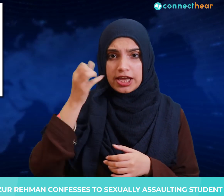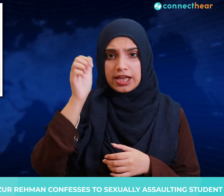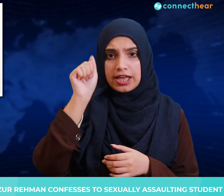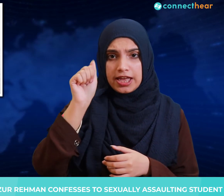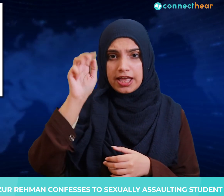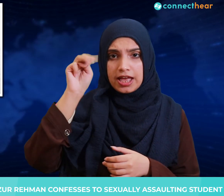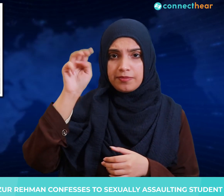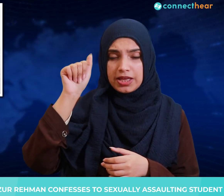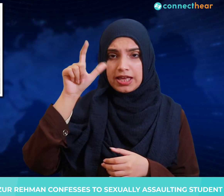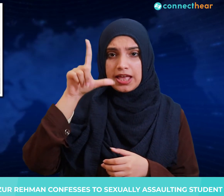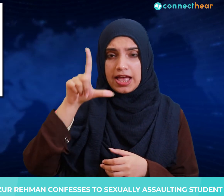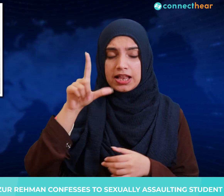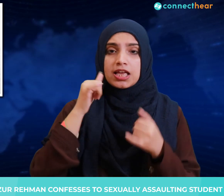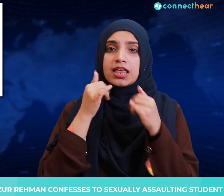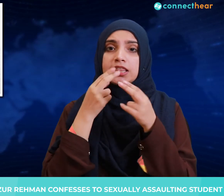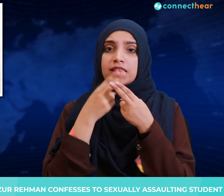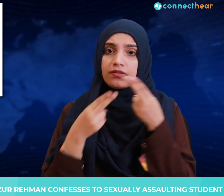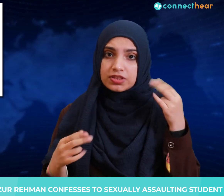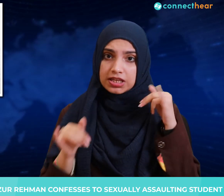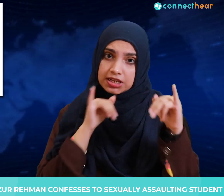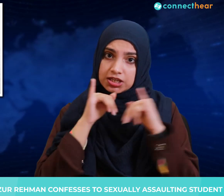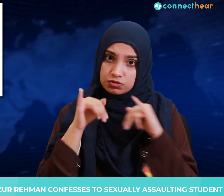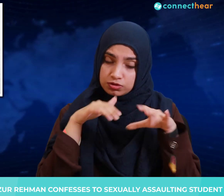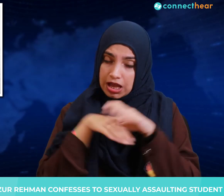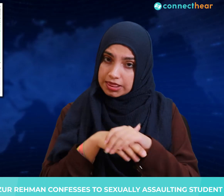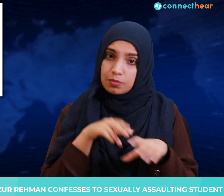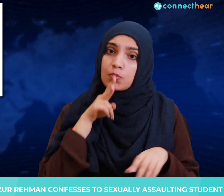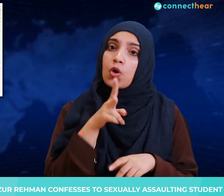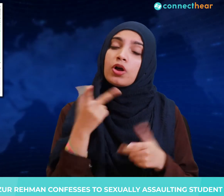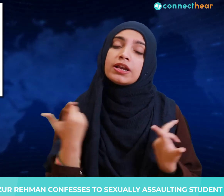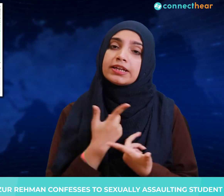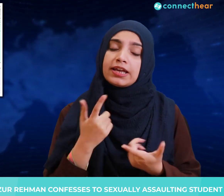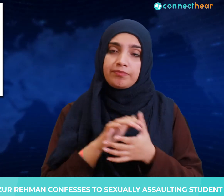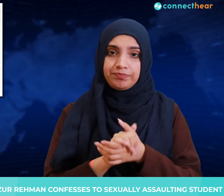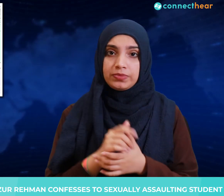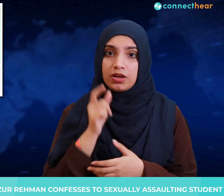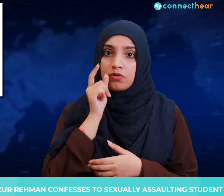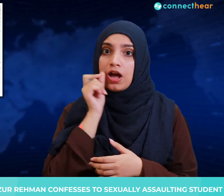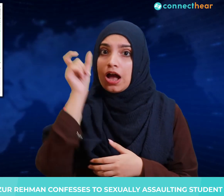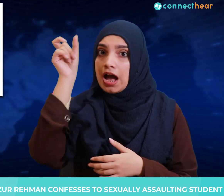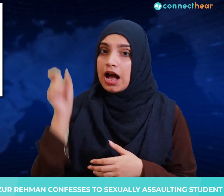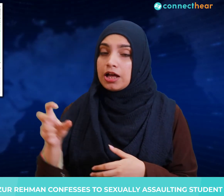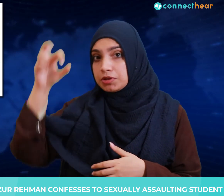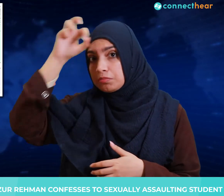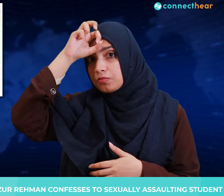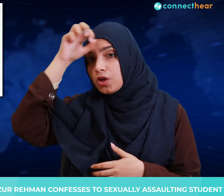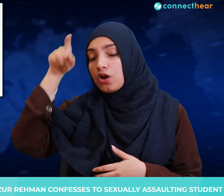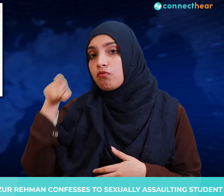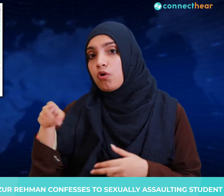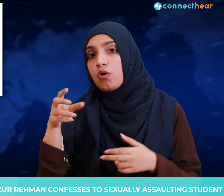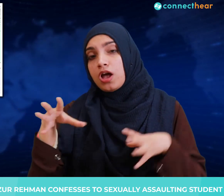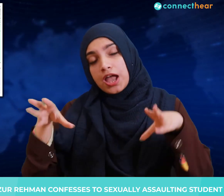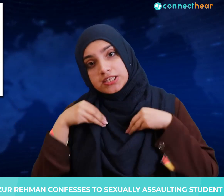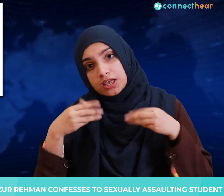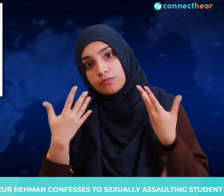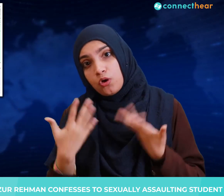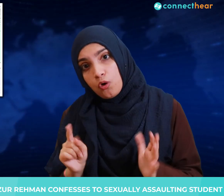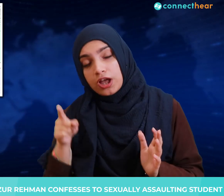while speaking to Dawn.com, said the cleric had confessed that the incident's video, which